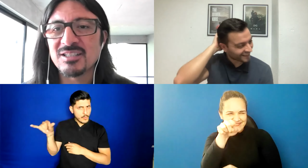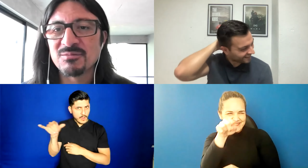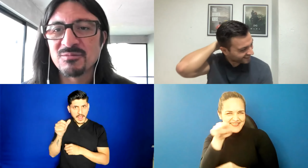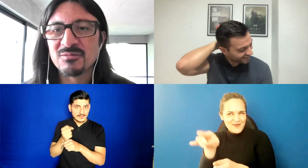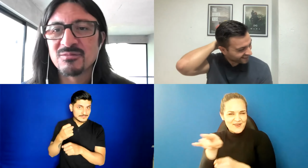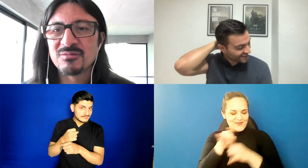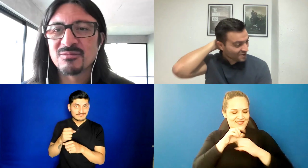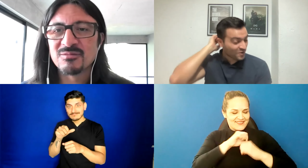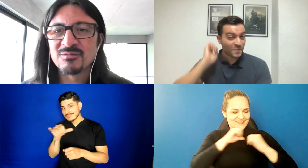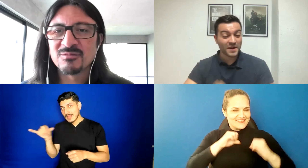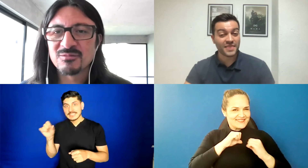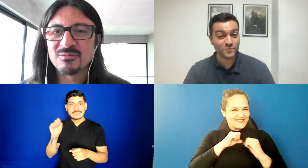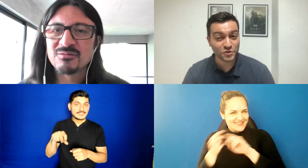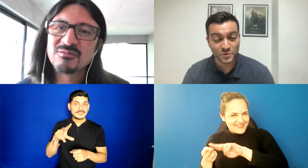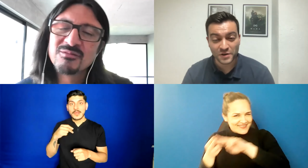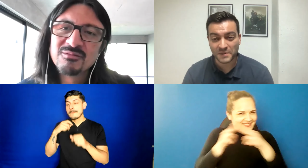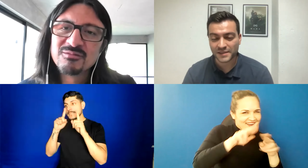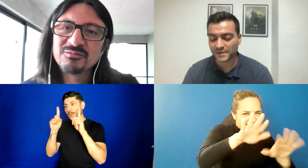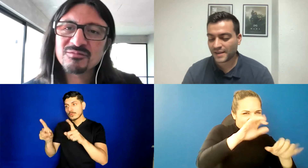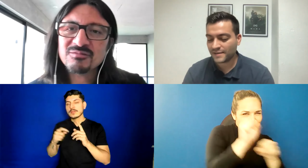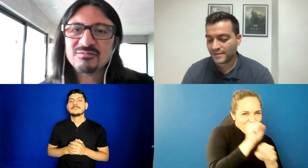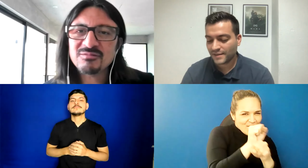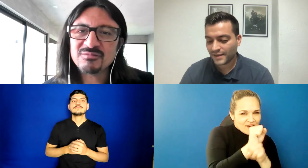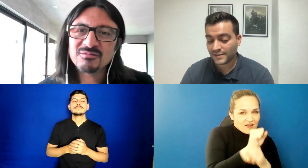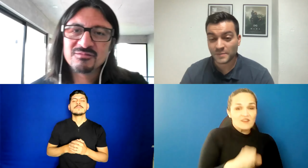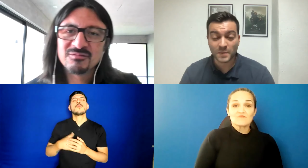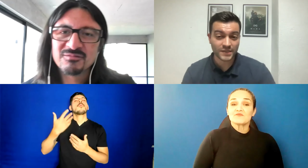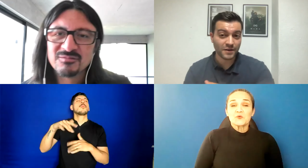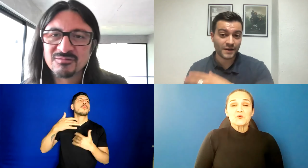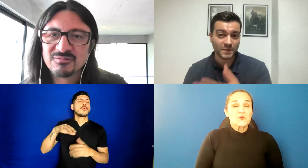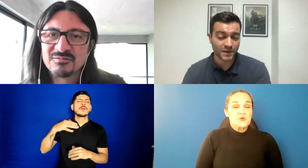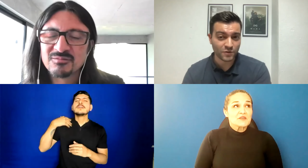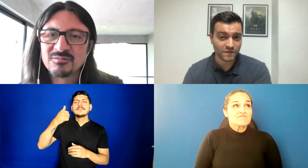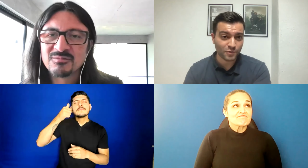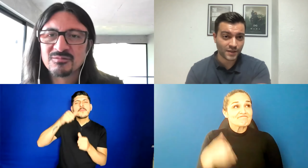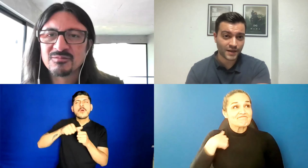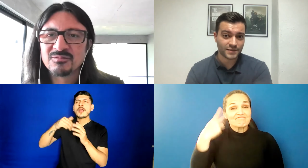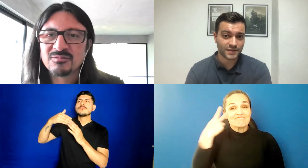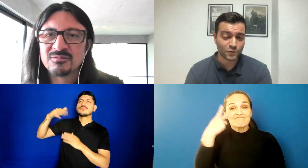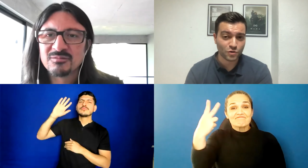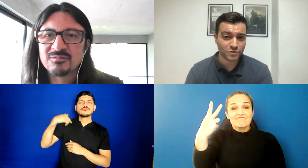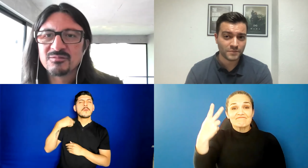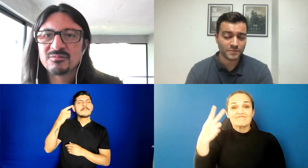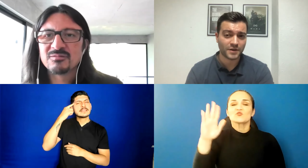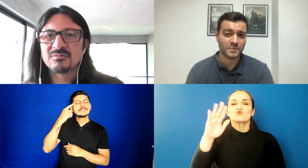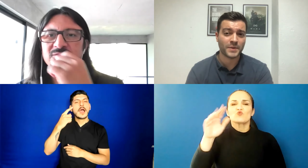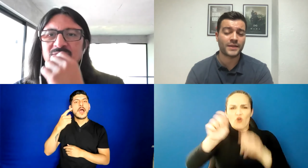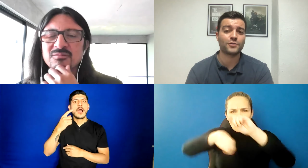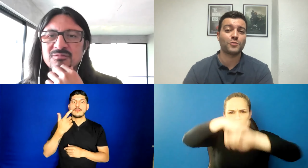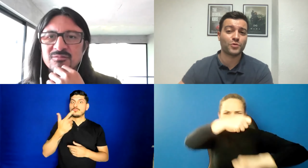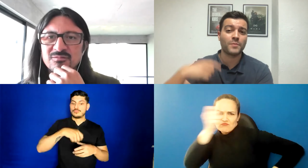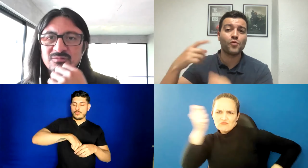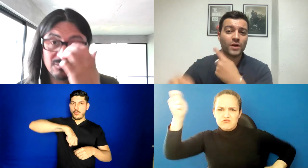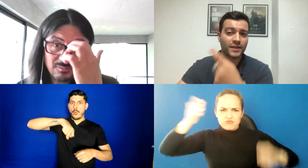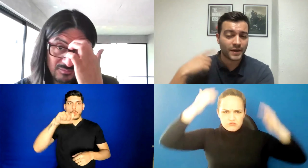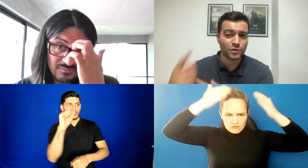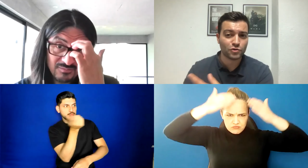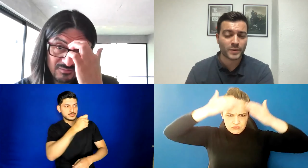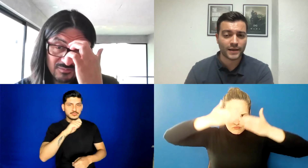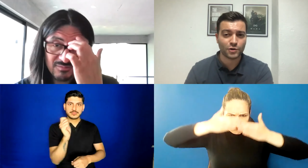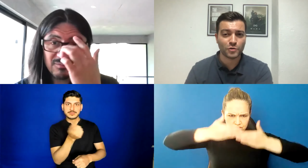if you do the same thing as part of your work. Well, I haven't seen Life is Beautiful for a very long